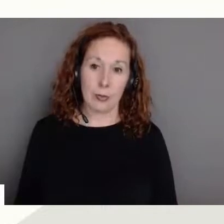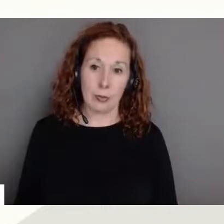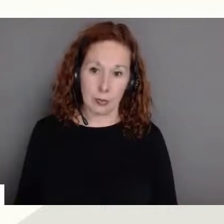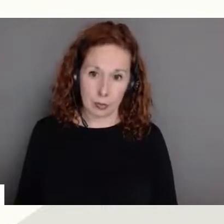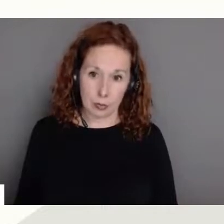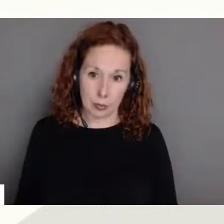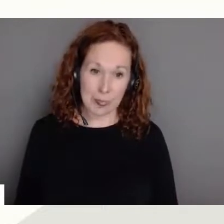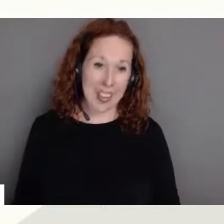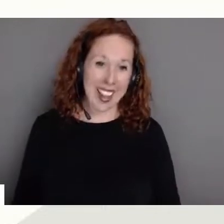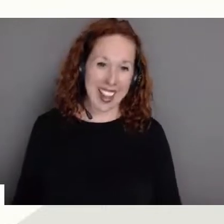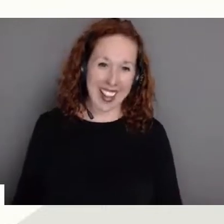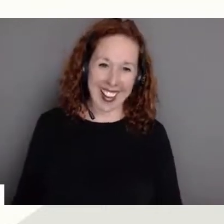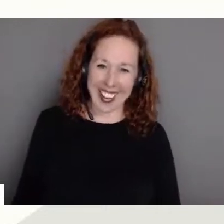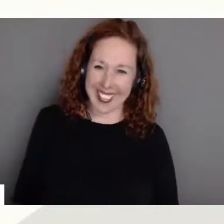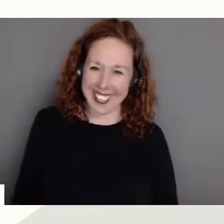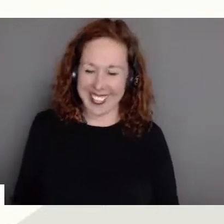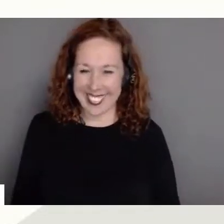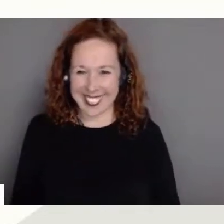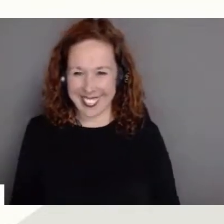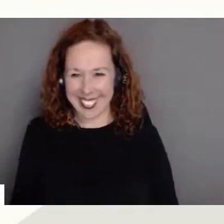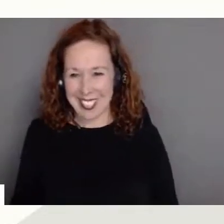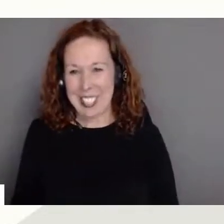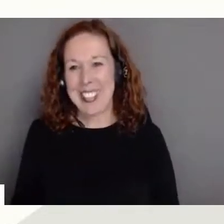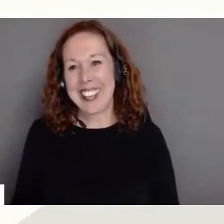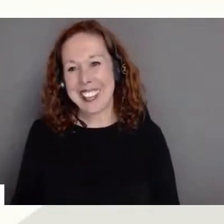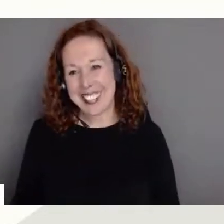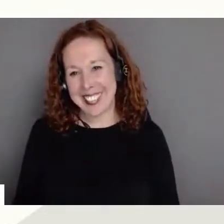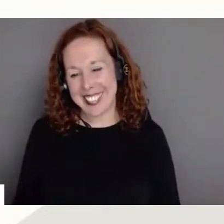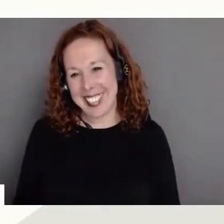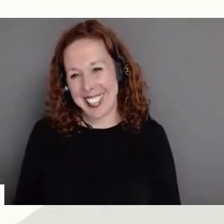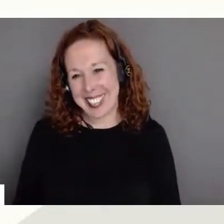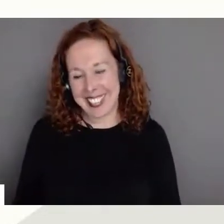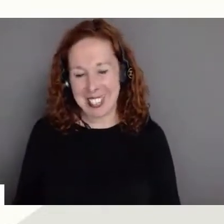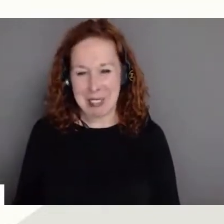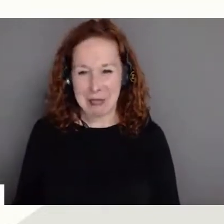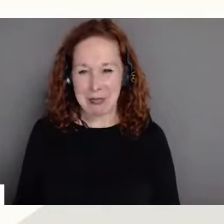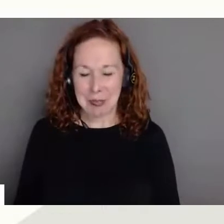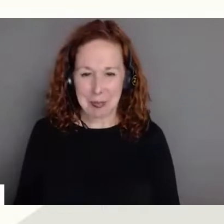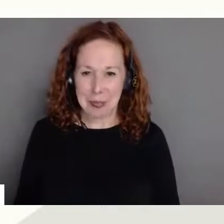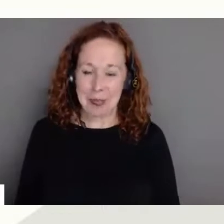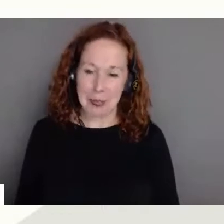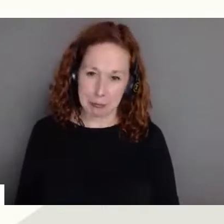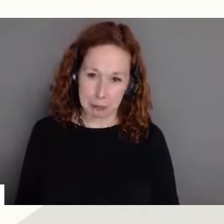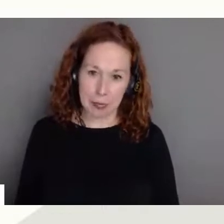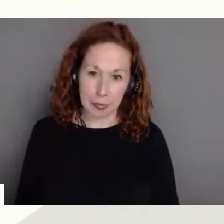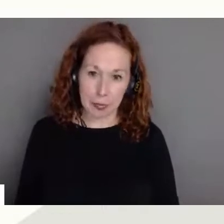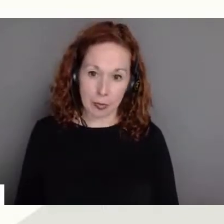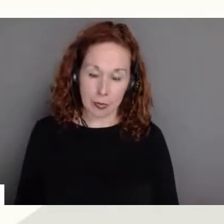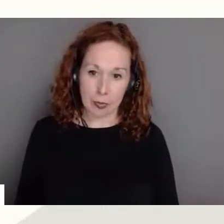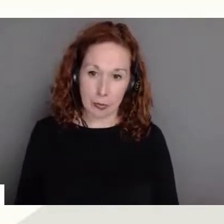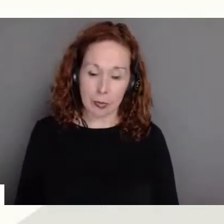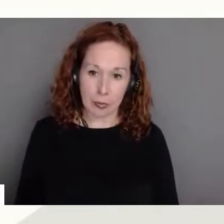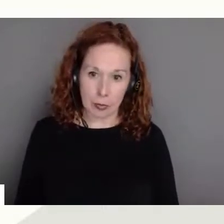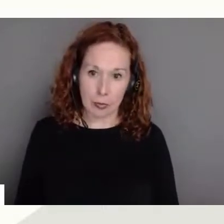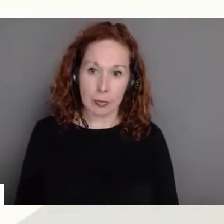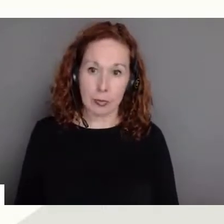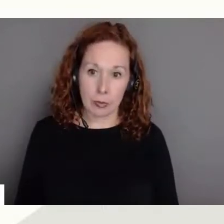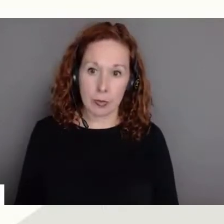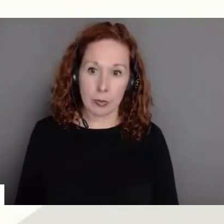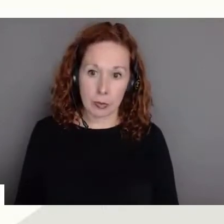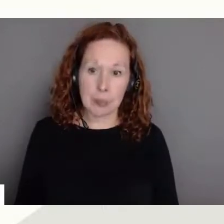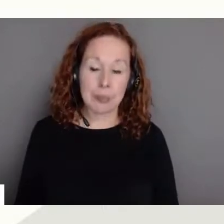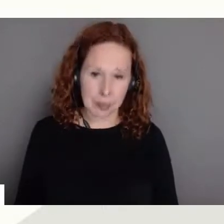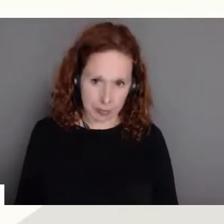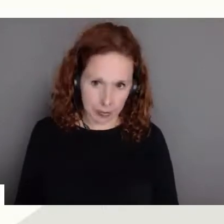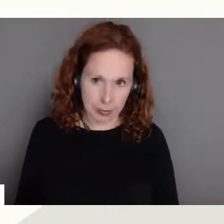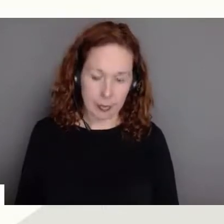I wish we were recording, it was equally awesome. Every conversation with you is awesome, but Oh, this one was equally awesome. The accessibility is changing